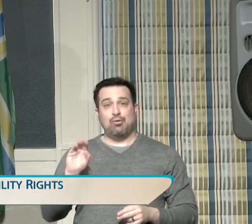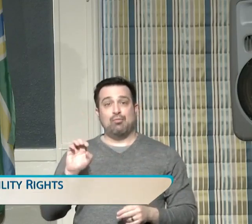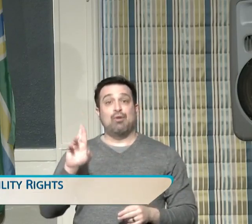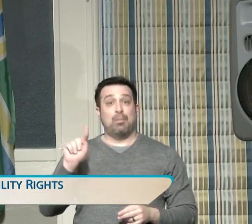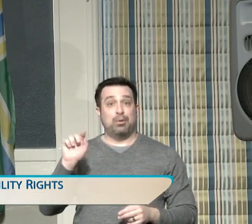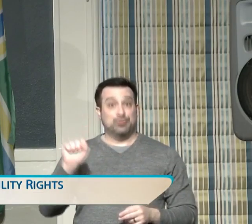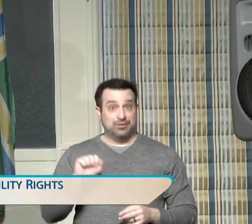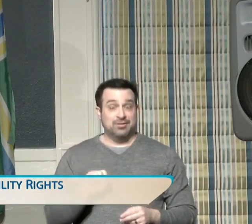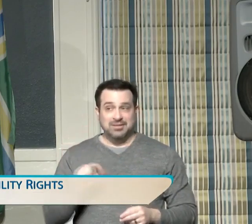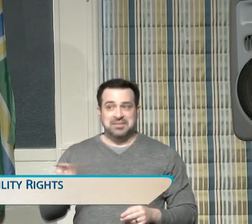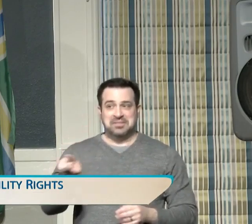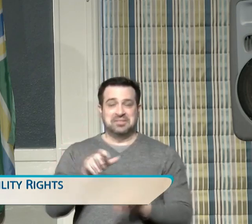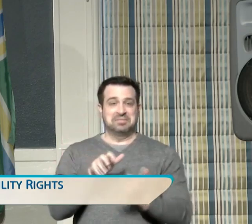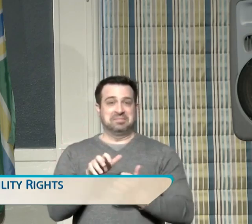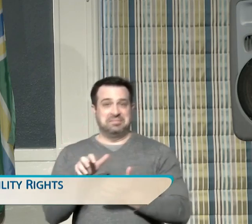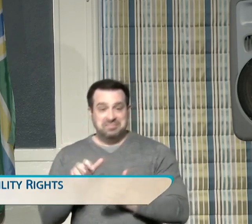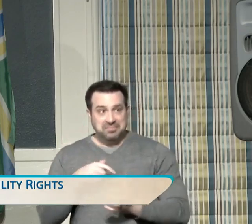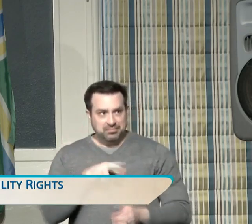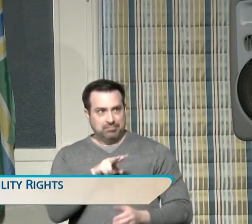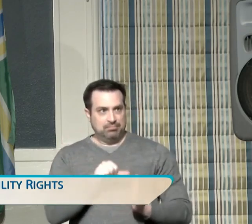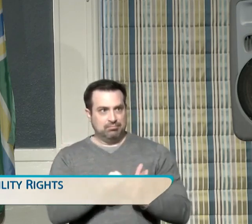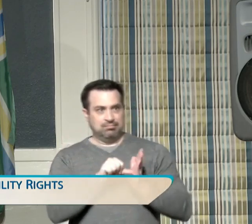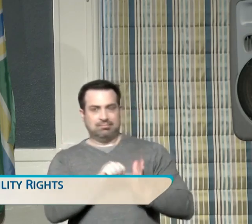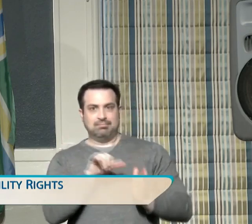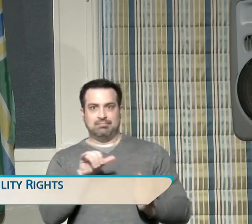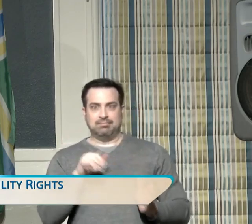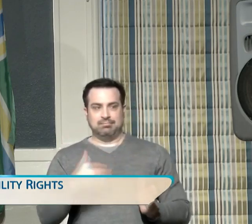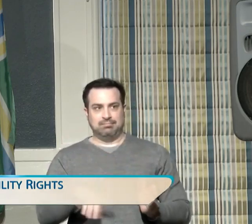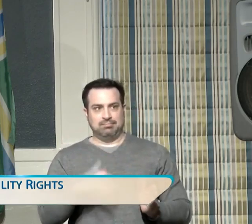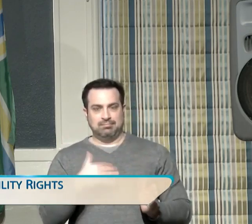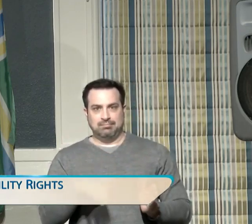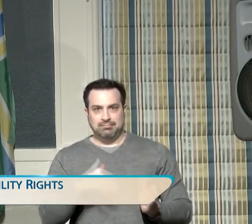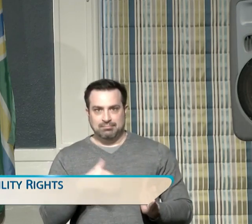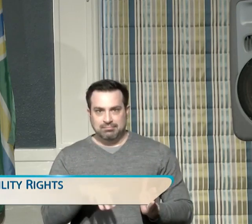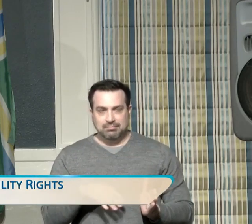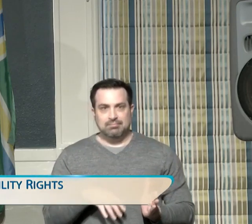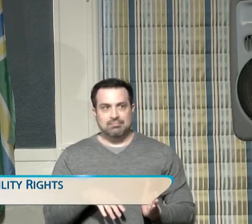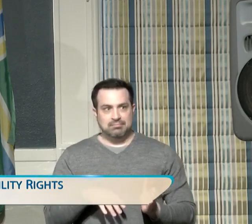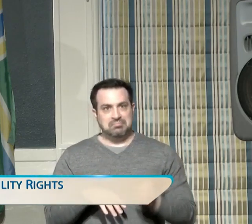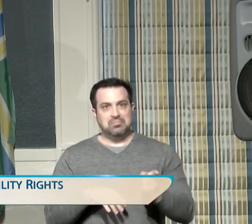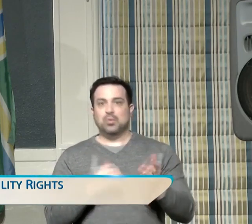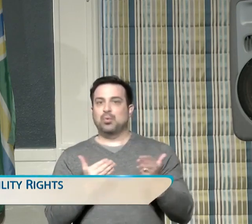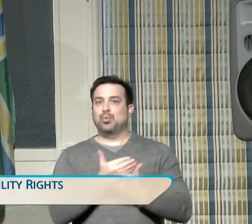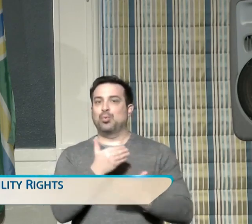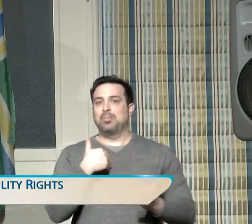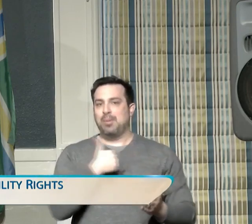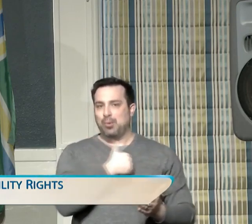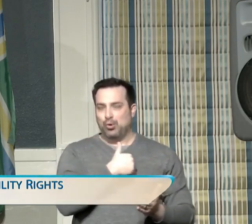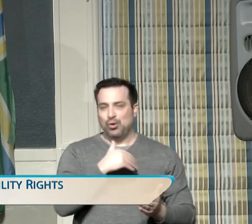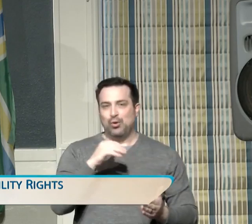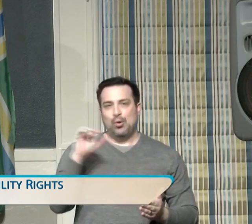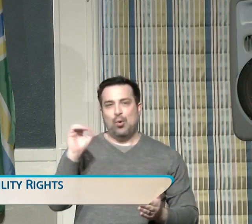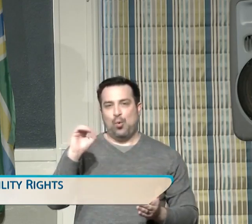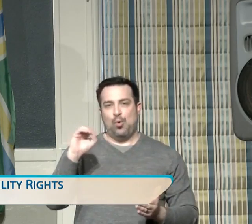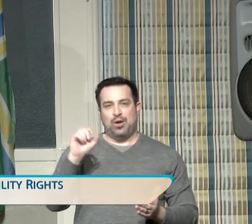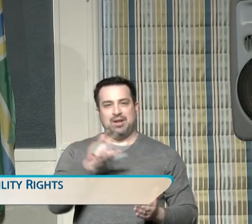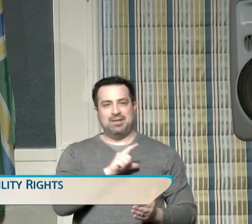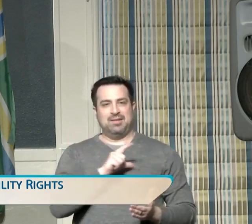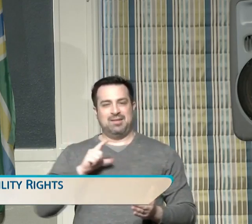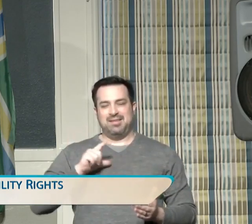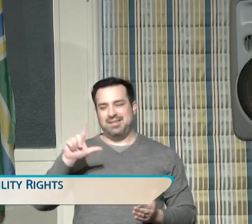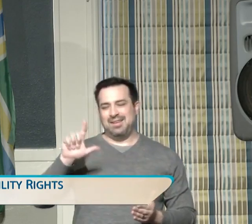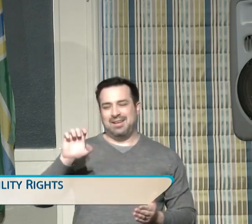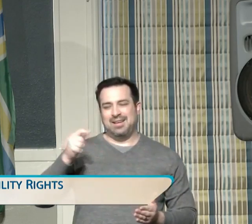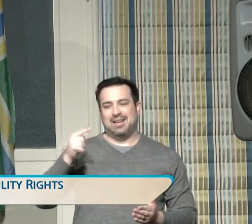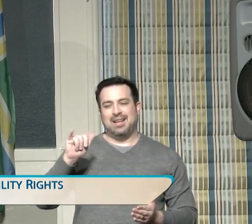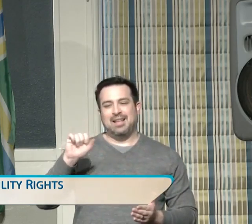And I was very impressed by her. I think she was a new member of the Oregon legislature at the time.